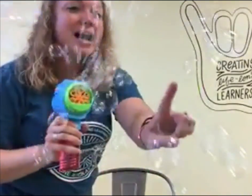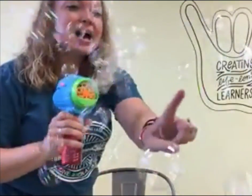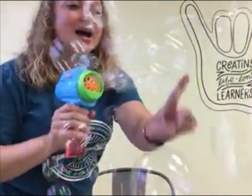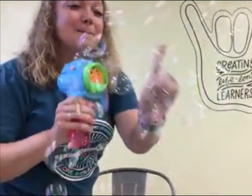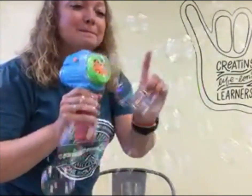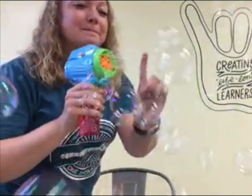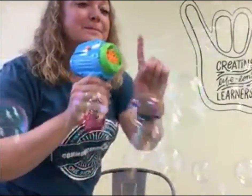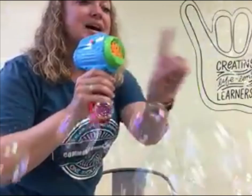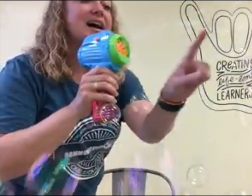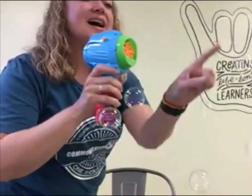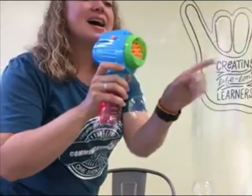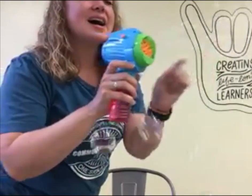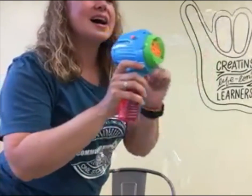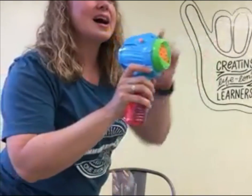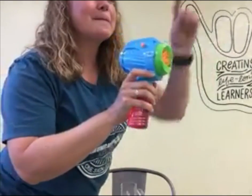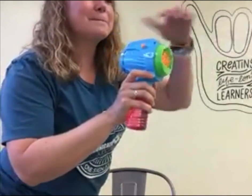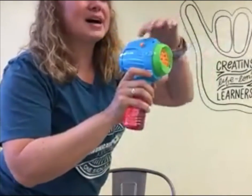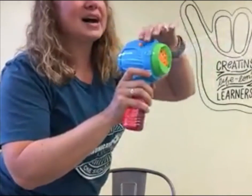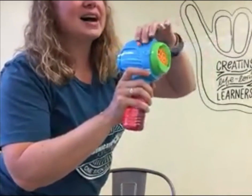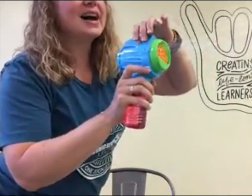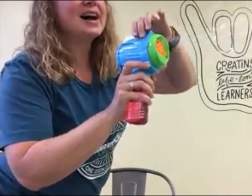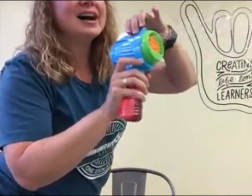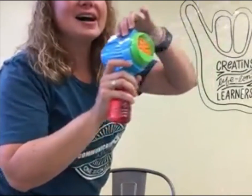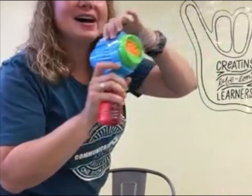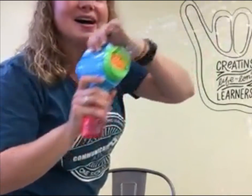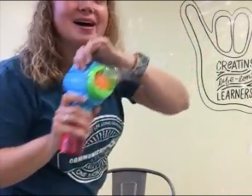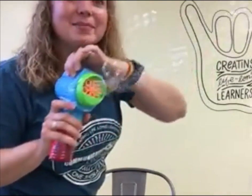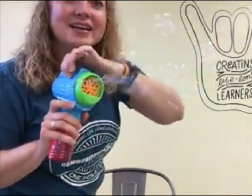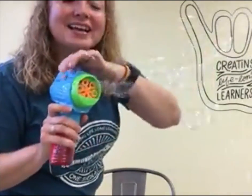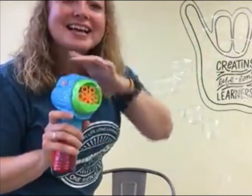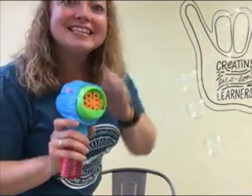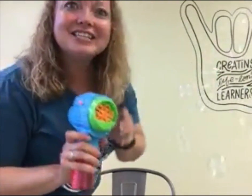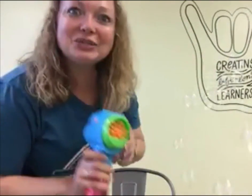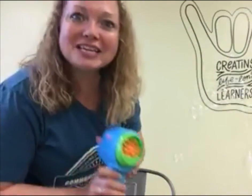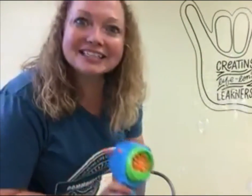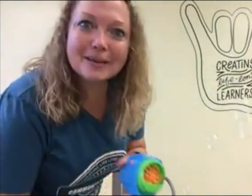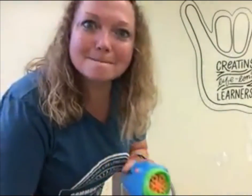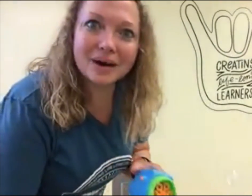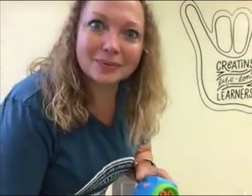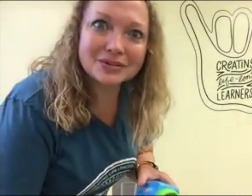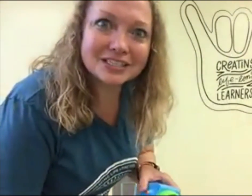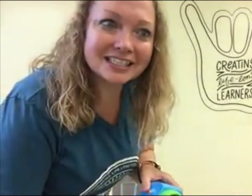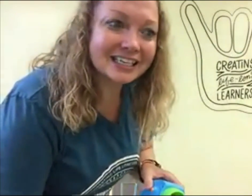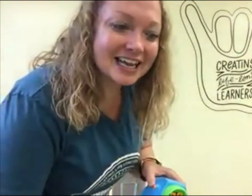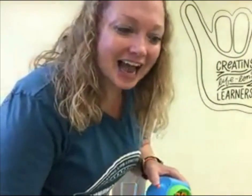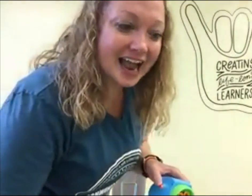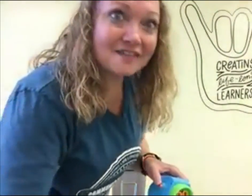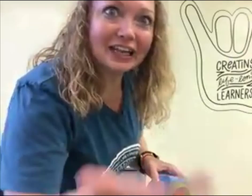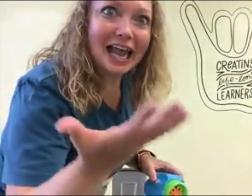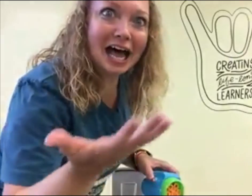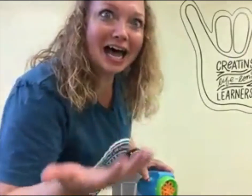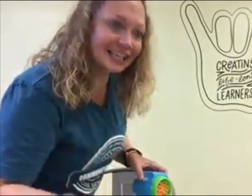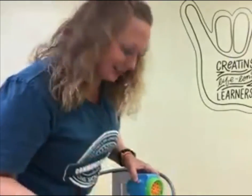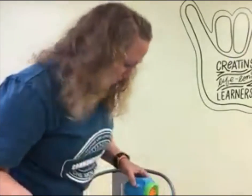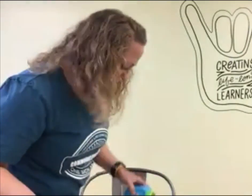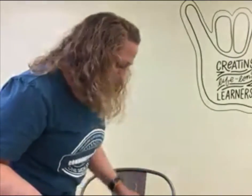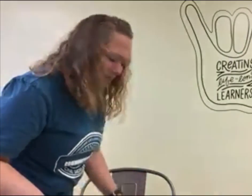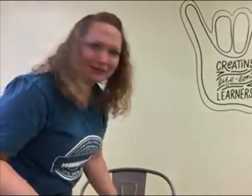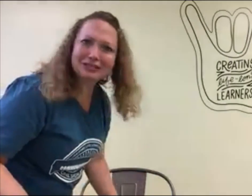Pop, pop, pop. Did you get some bubbles? I have lots of bubbles here. I wish you guys were here